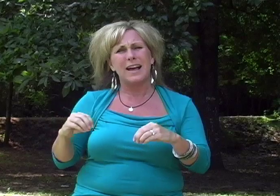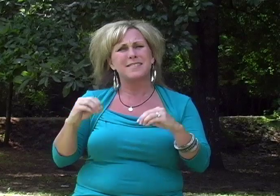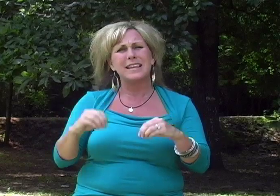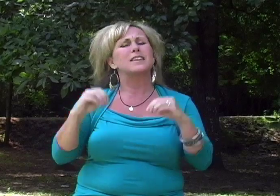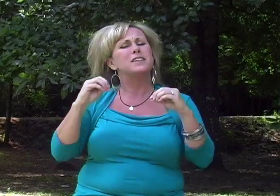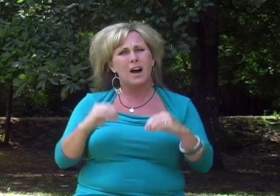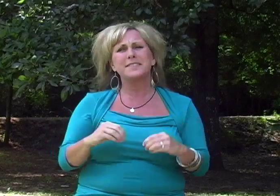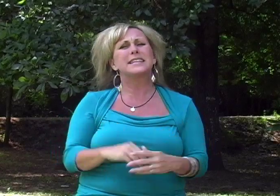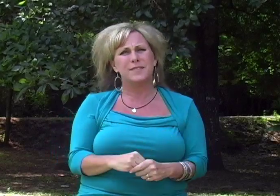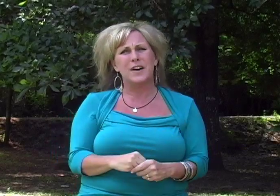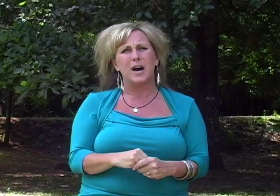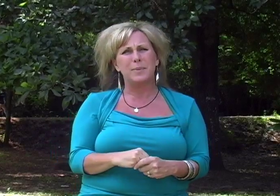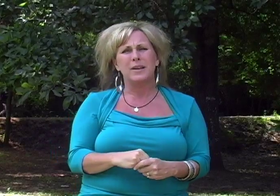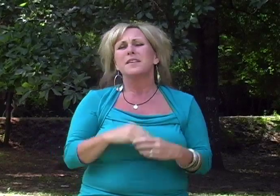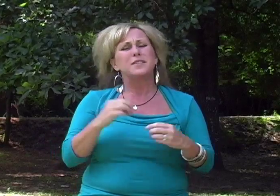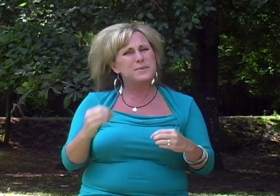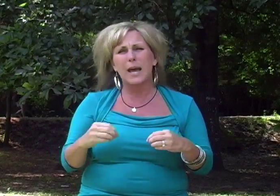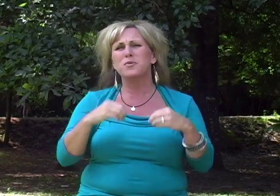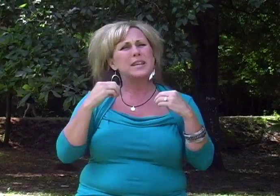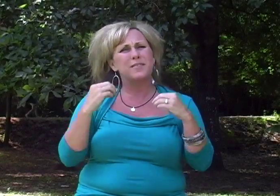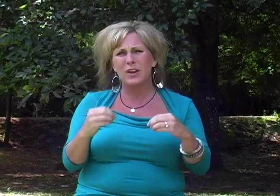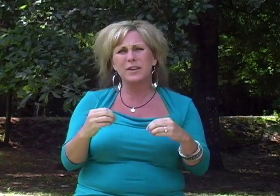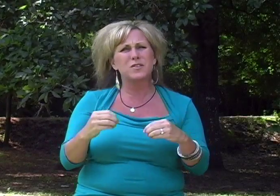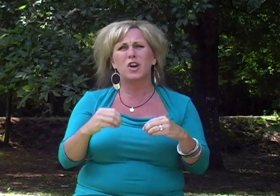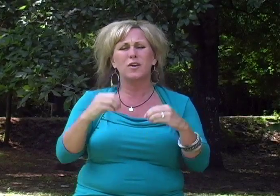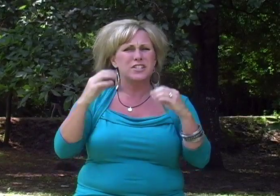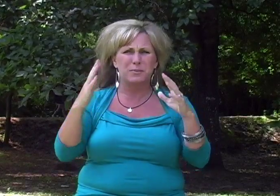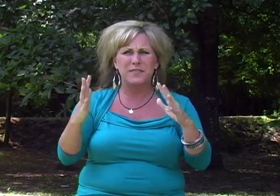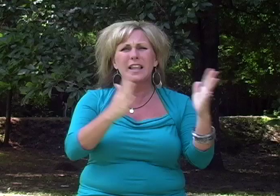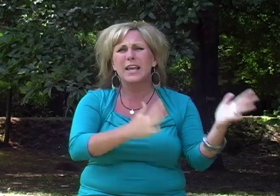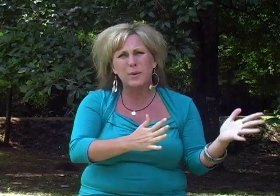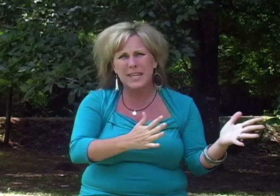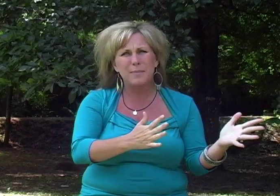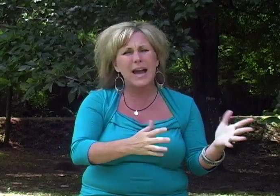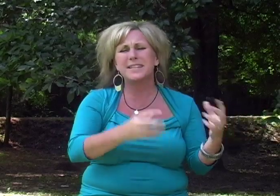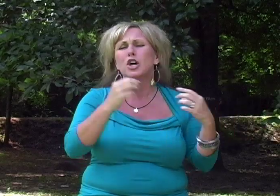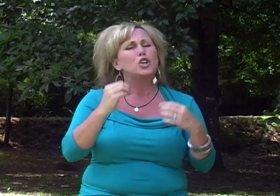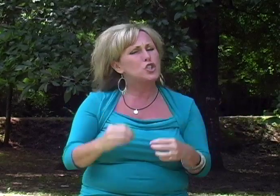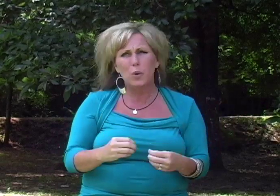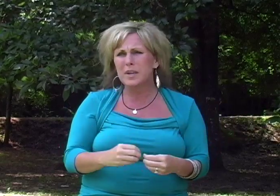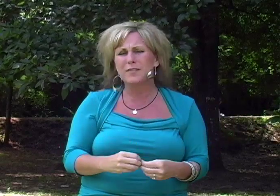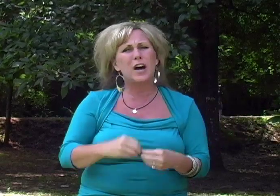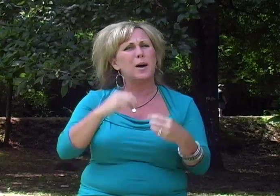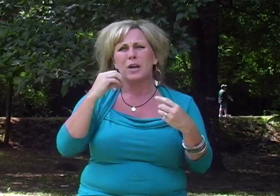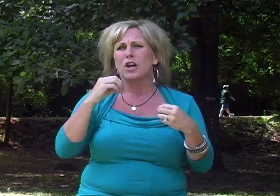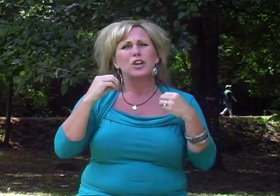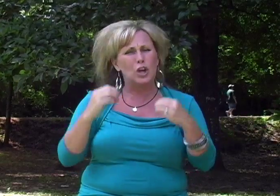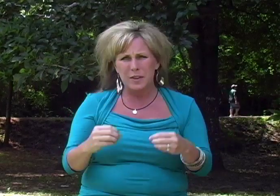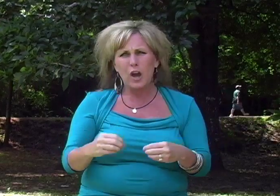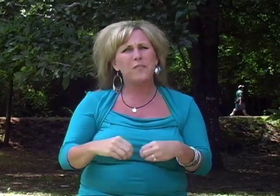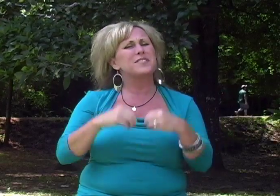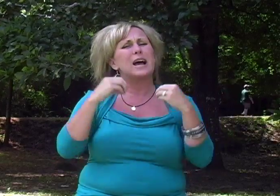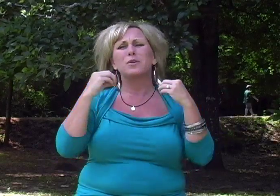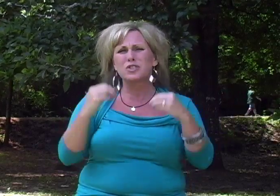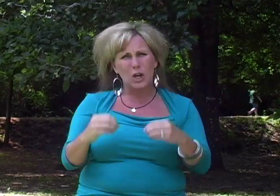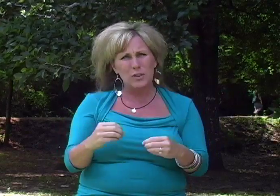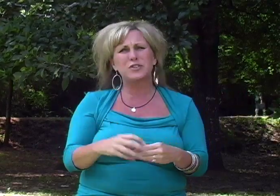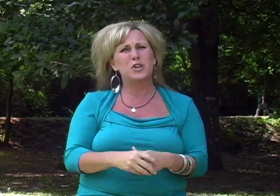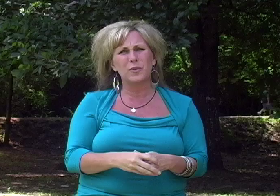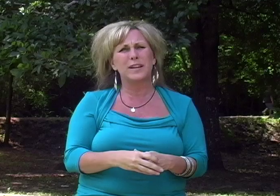is not to give up. Sometimes we get very discouraged and we feel like we get behind. Don't give up. Go to the office hours, go to the tutoring